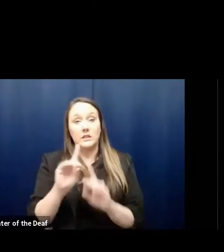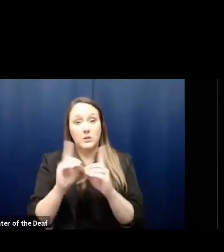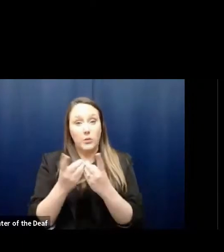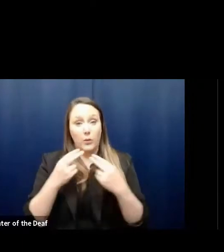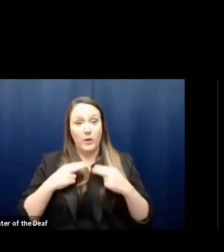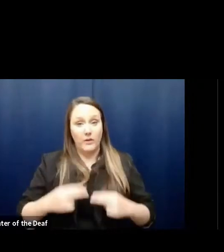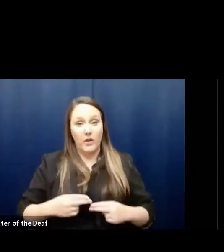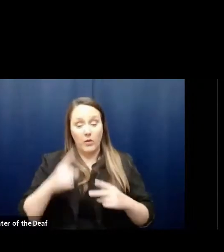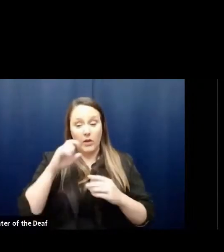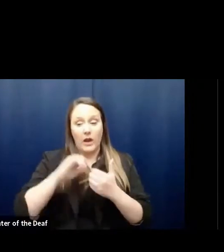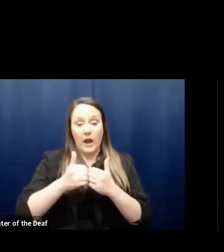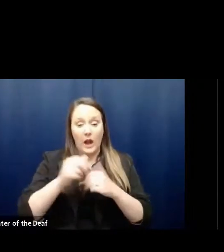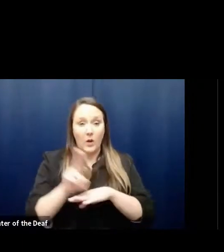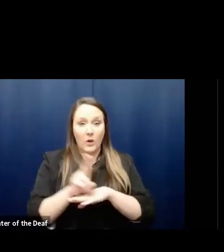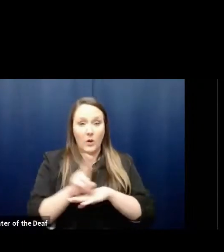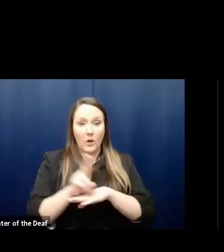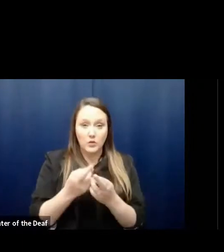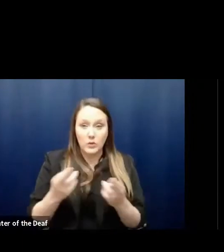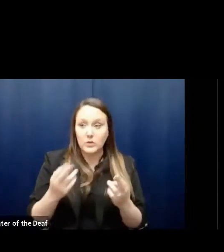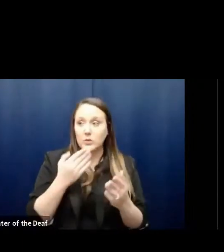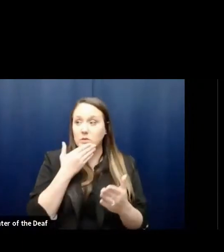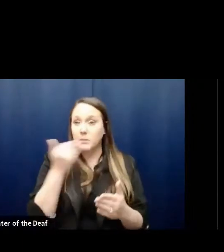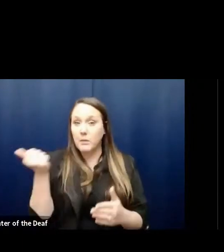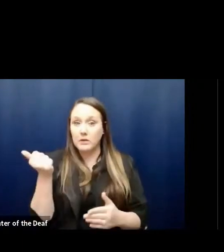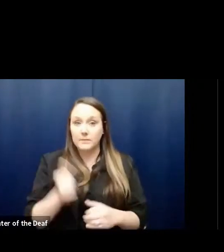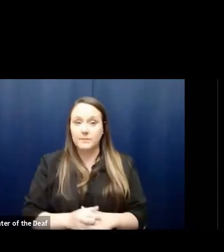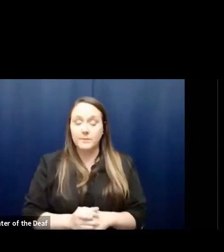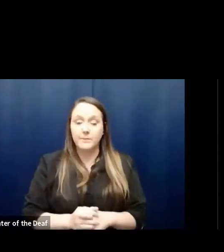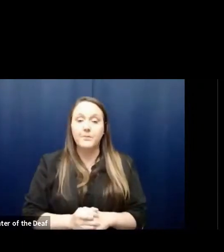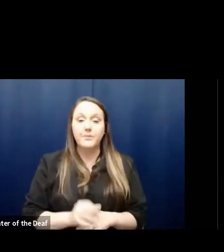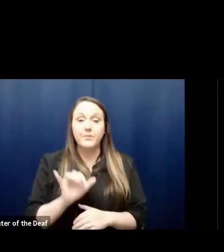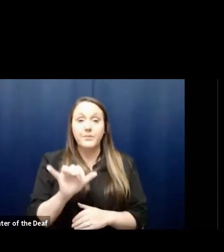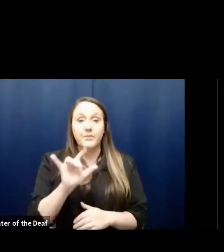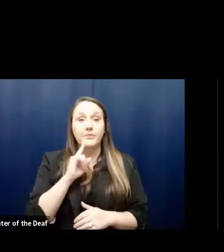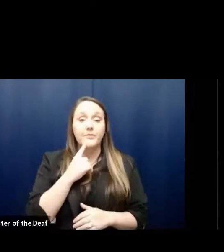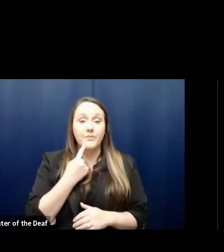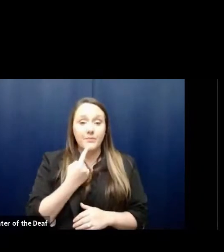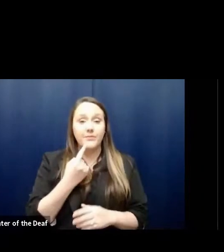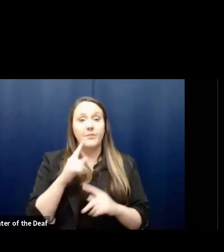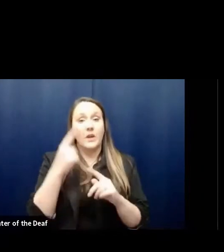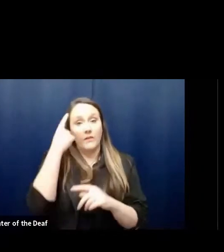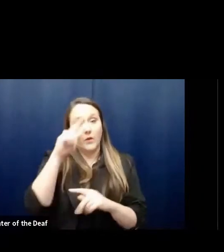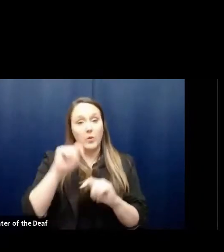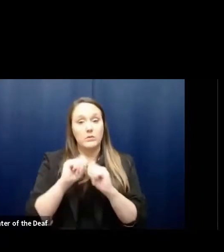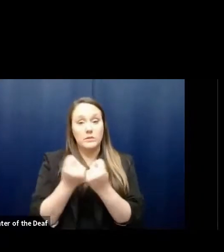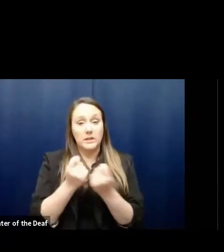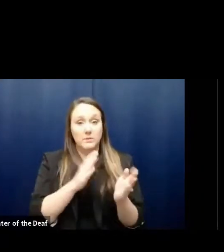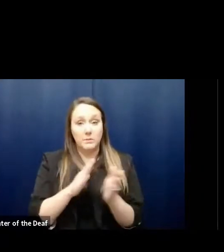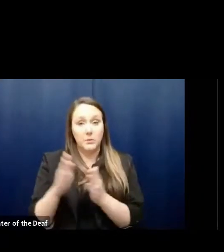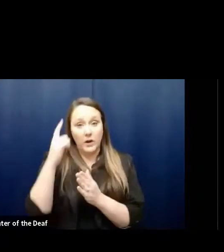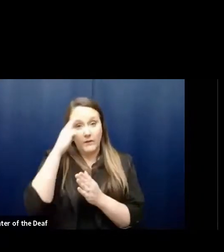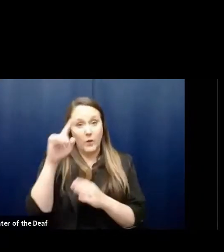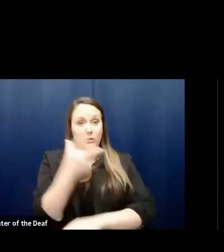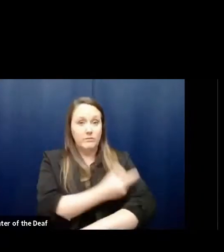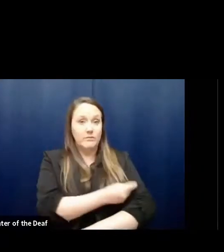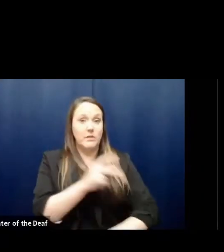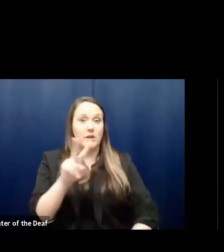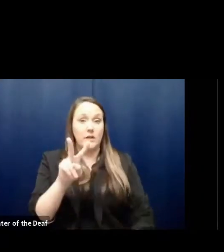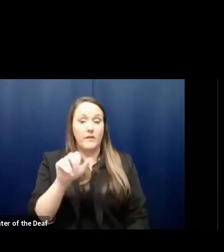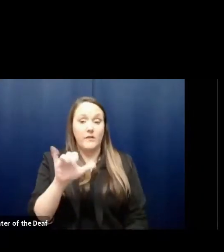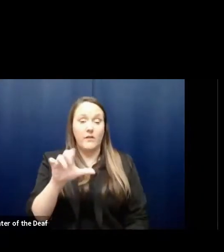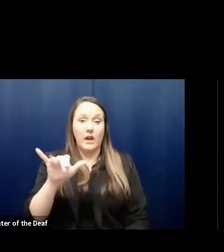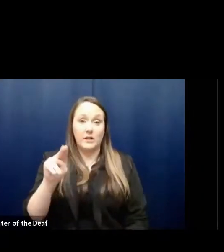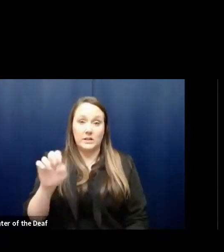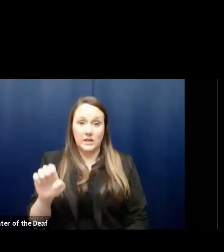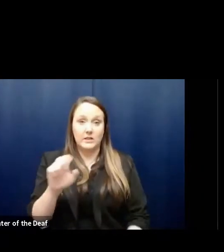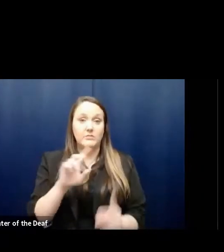resources as strategically as possible, which is critical as our team prepares for vaccine distribution.